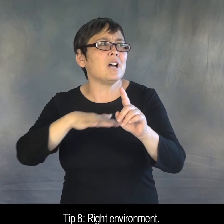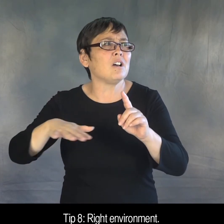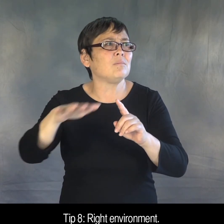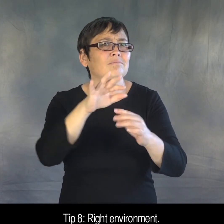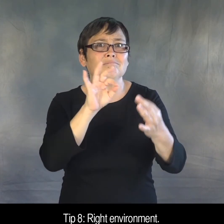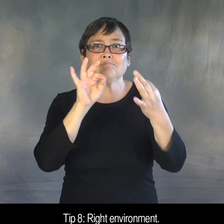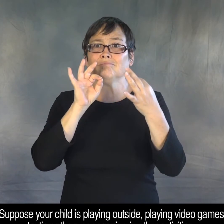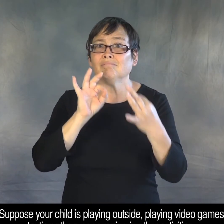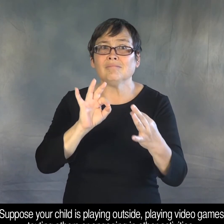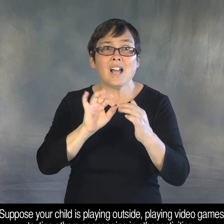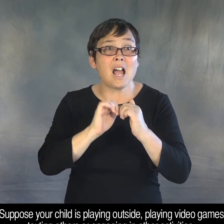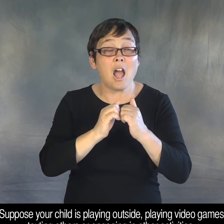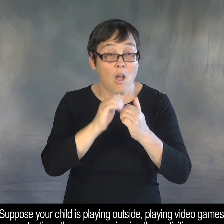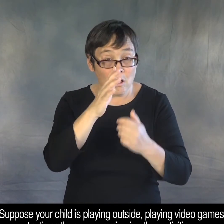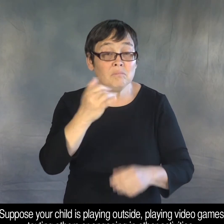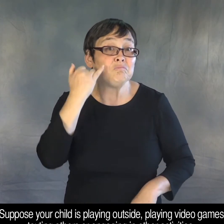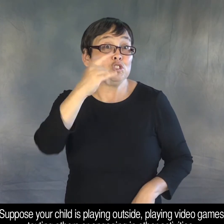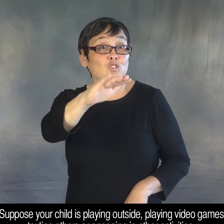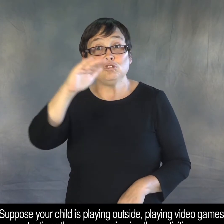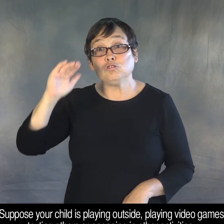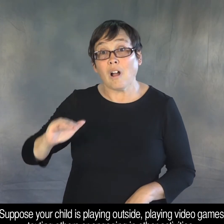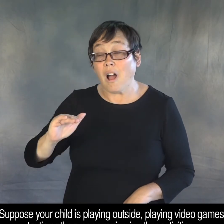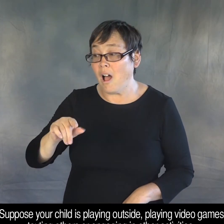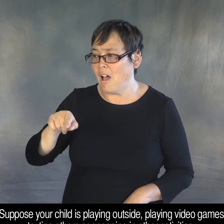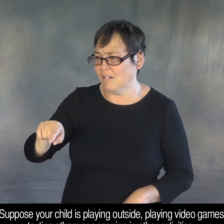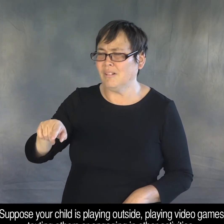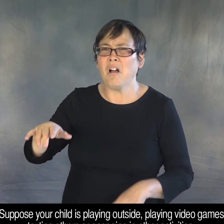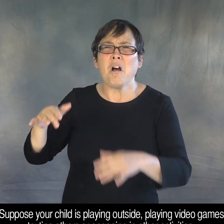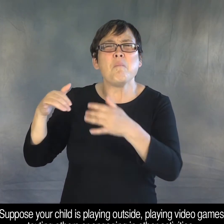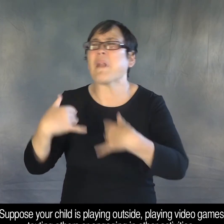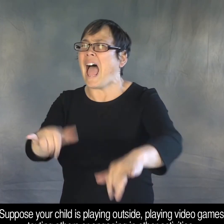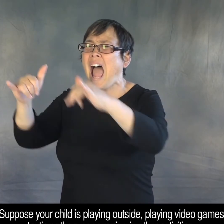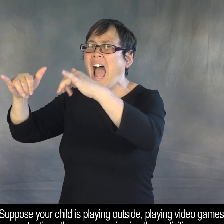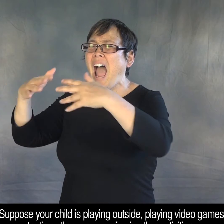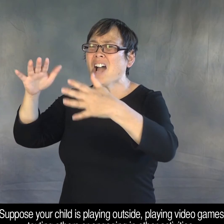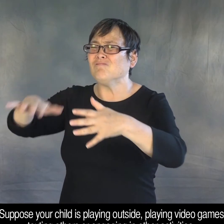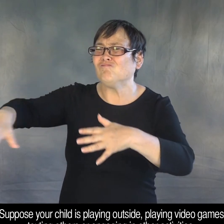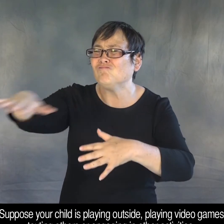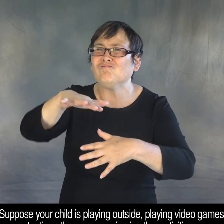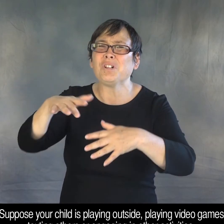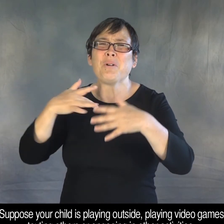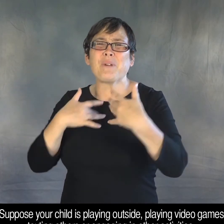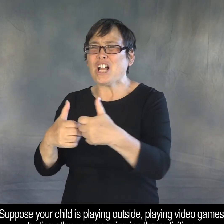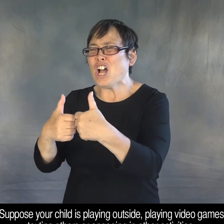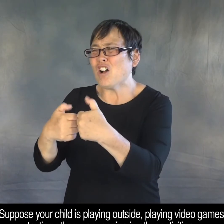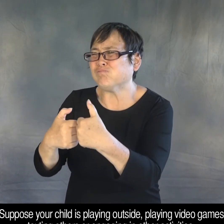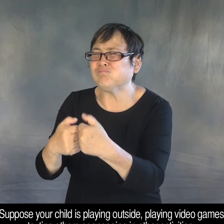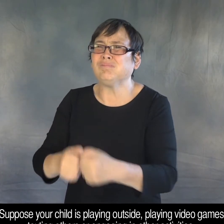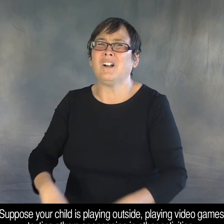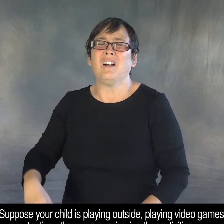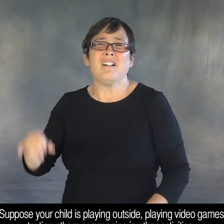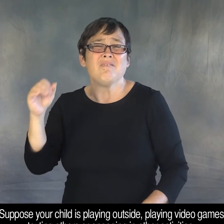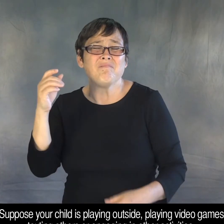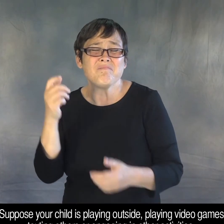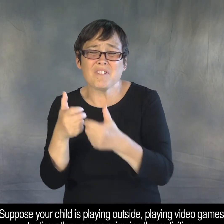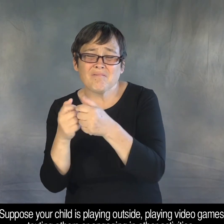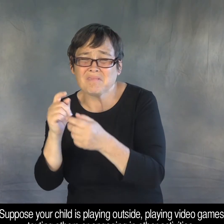environment. Suppose your child is playing outside, playing video games, texting others, or engaging in